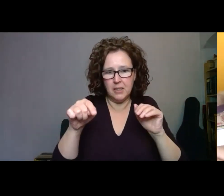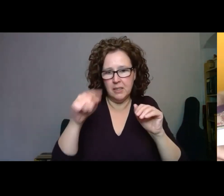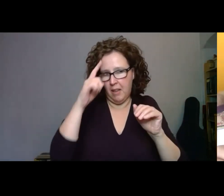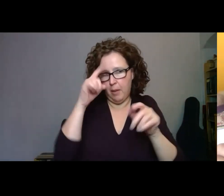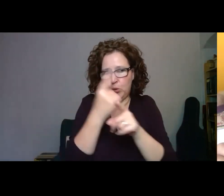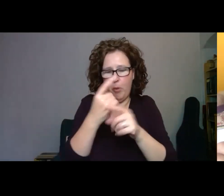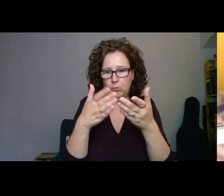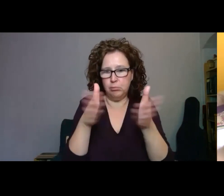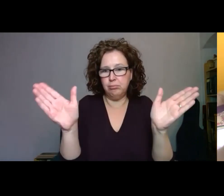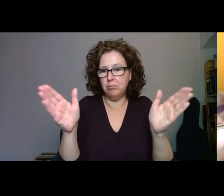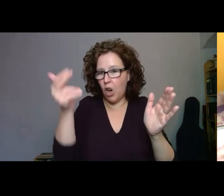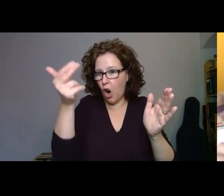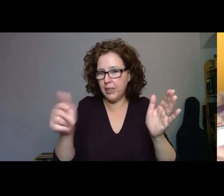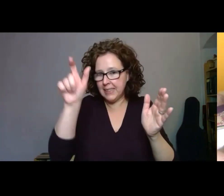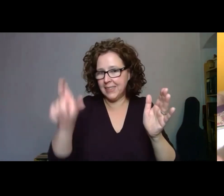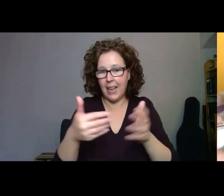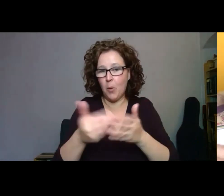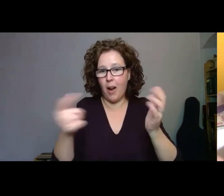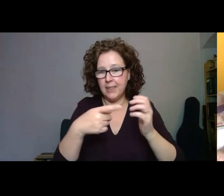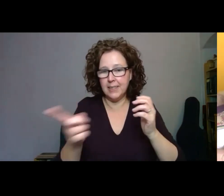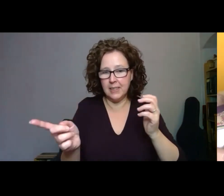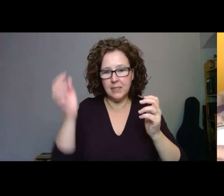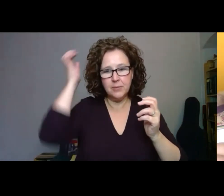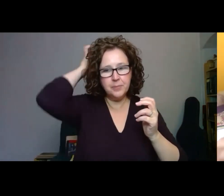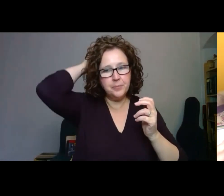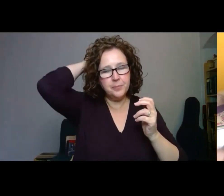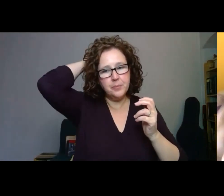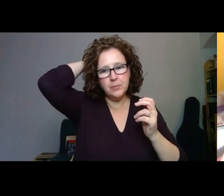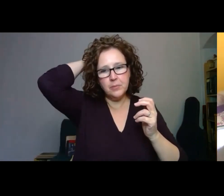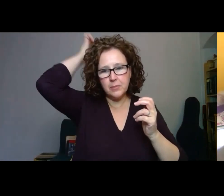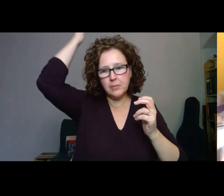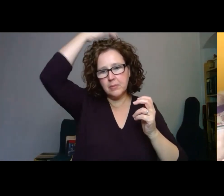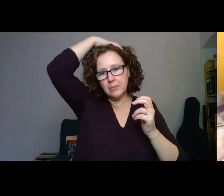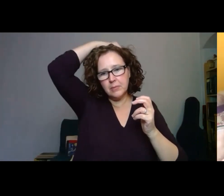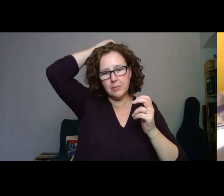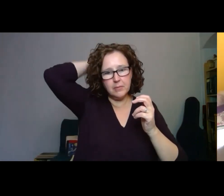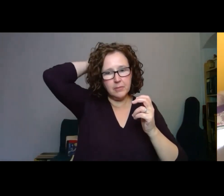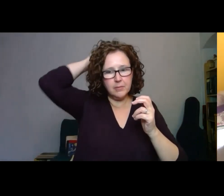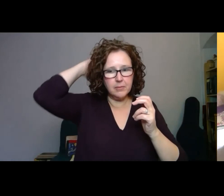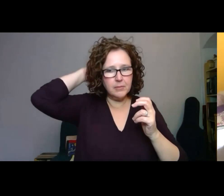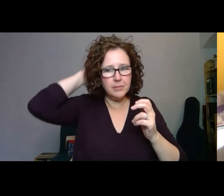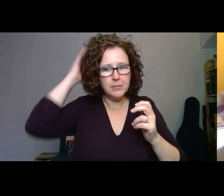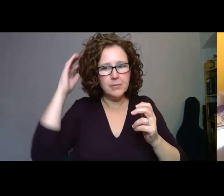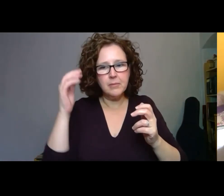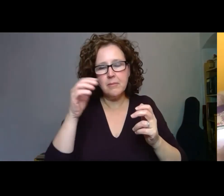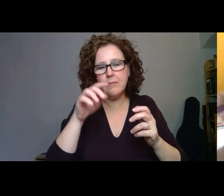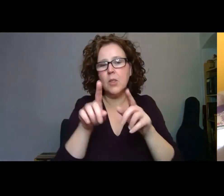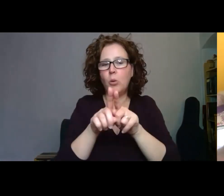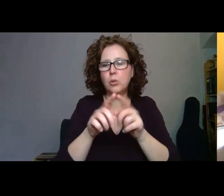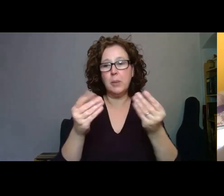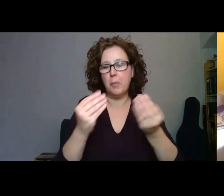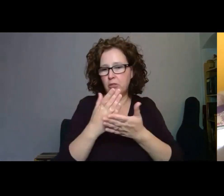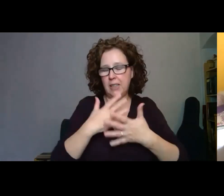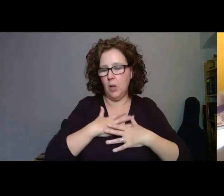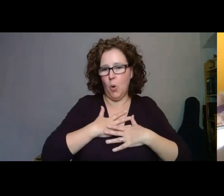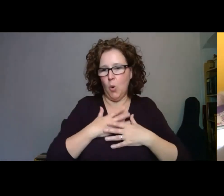general. Something else that struck me, it's overwhelming for me, it's the number of lives, the